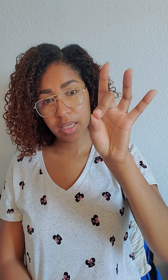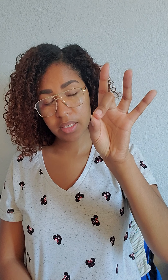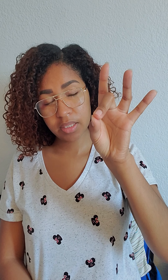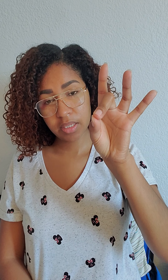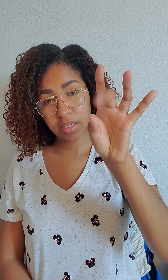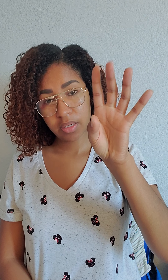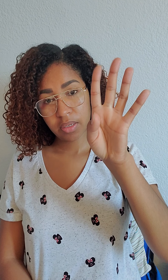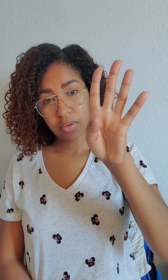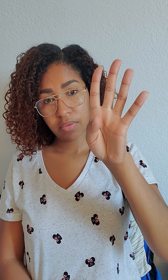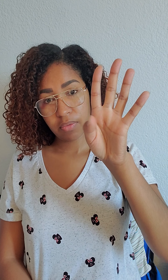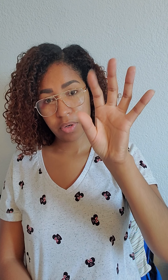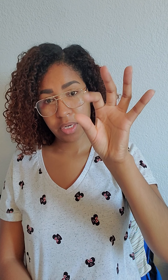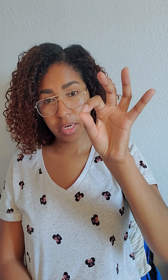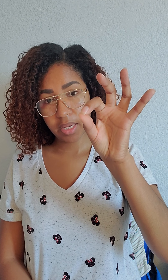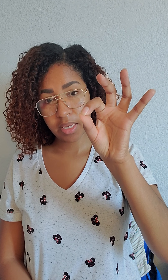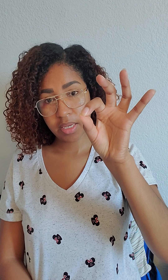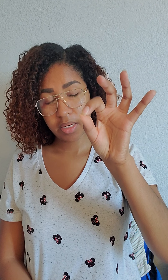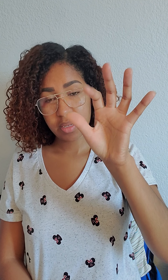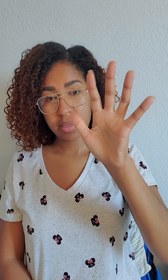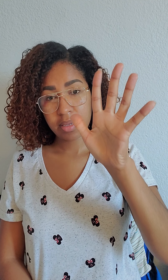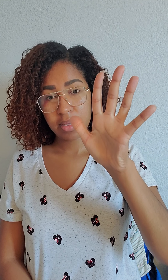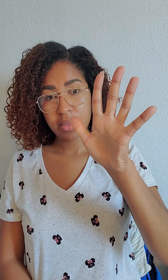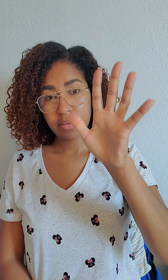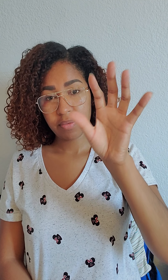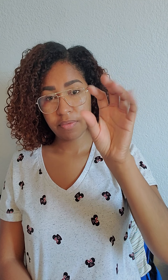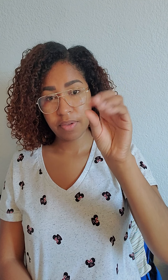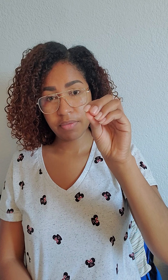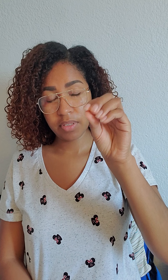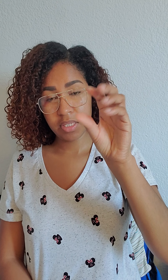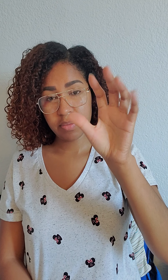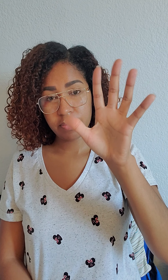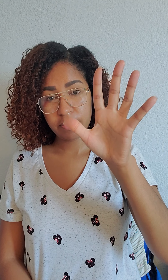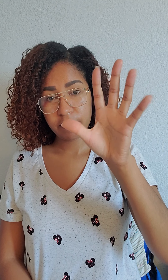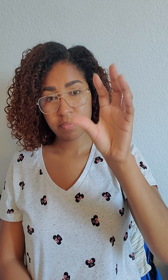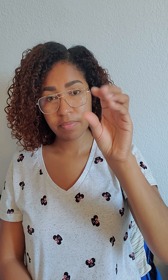48, 49, 50,